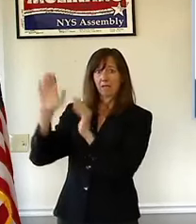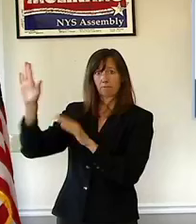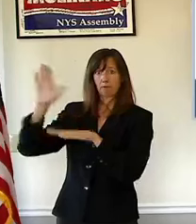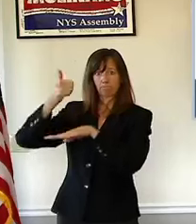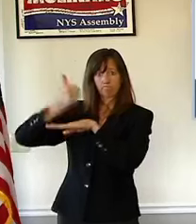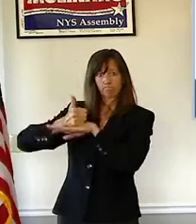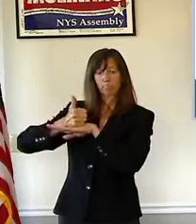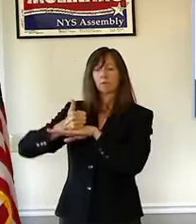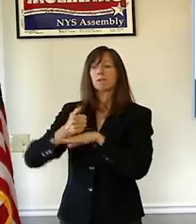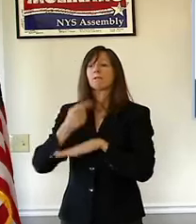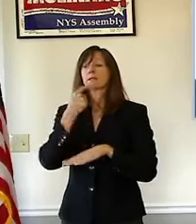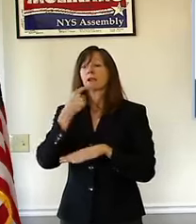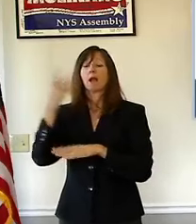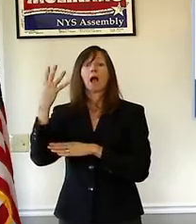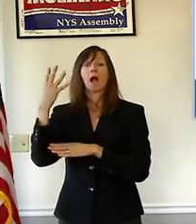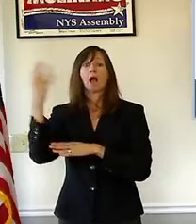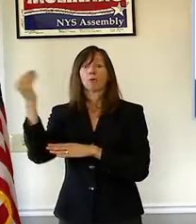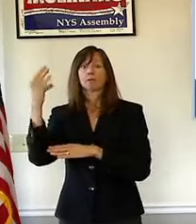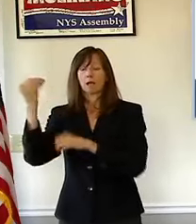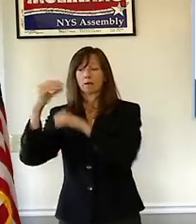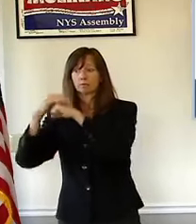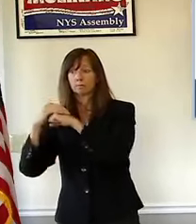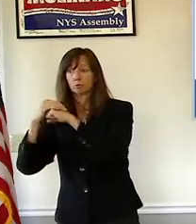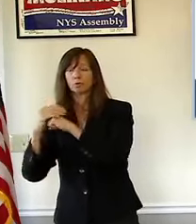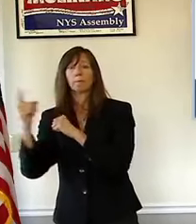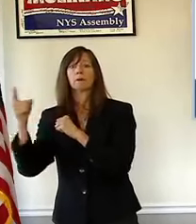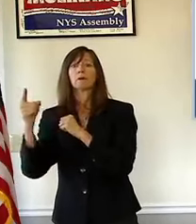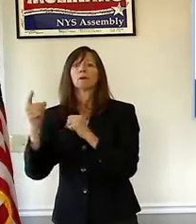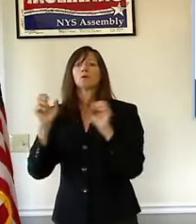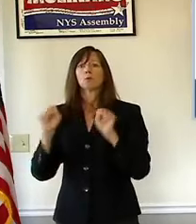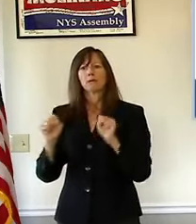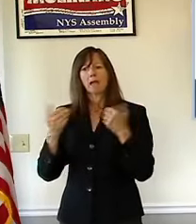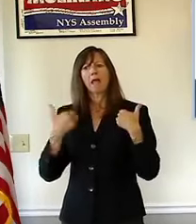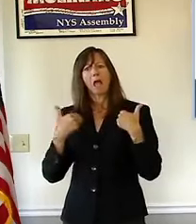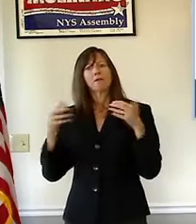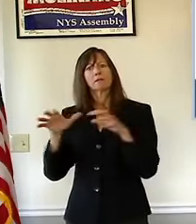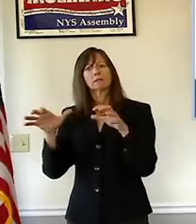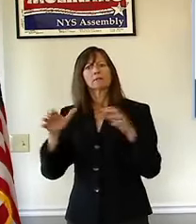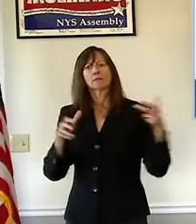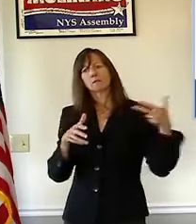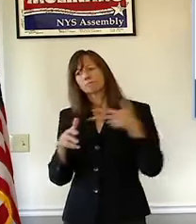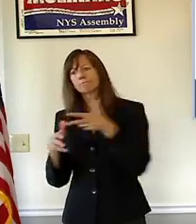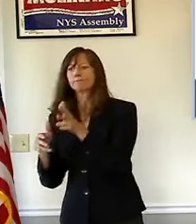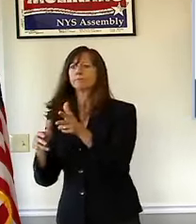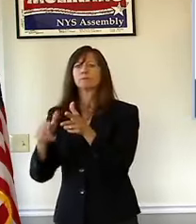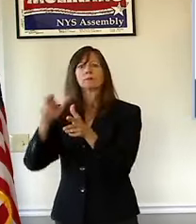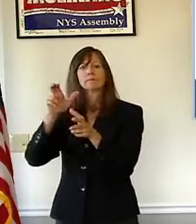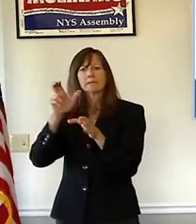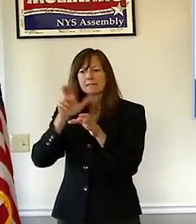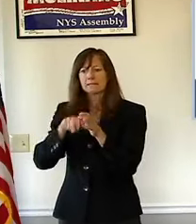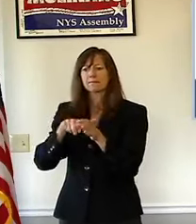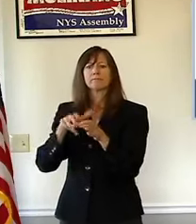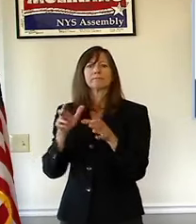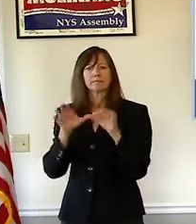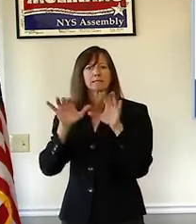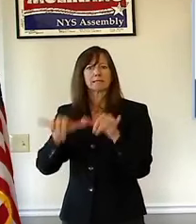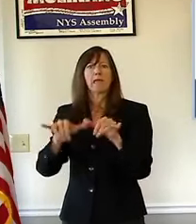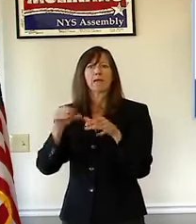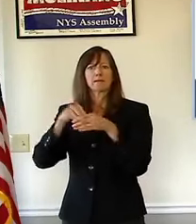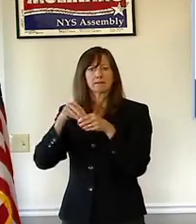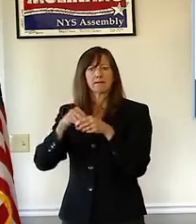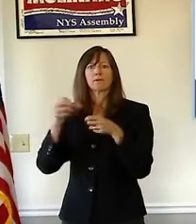order, outdoor, you can still have a car-based activity. So again, car-based events can